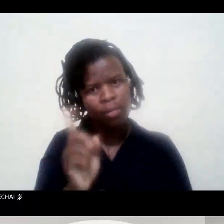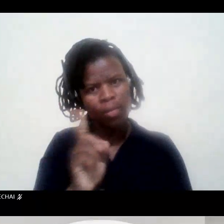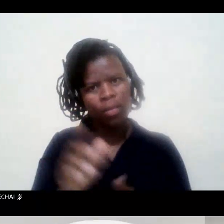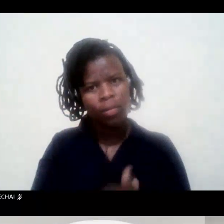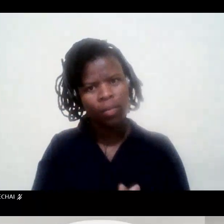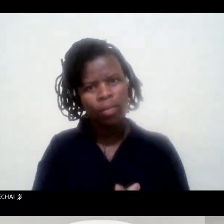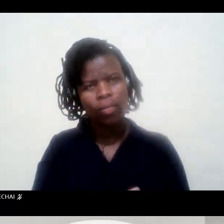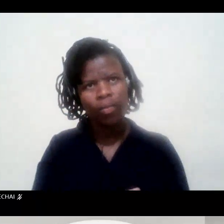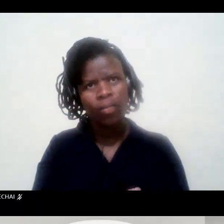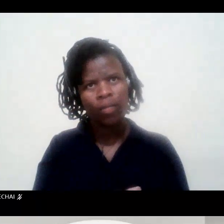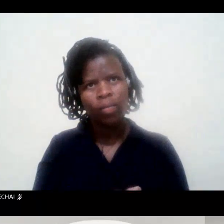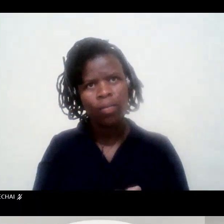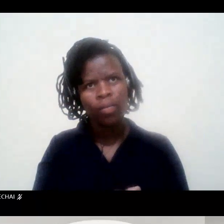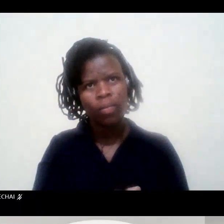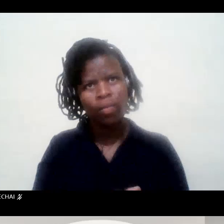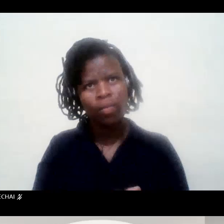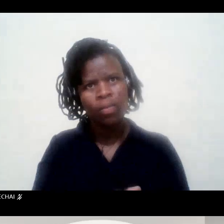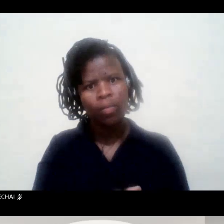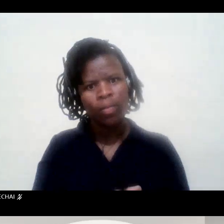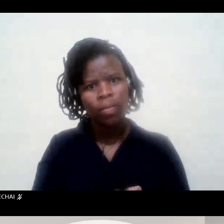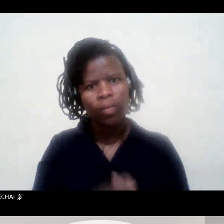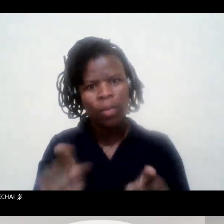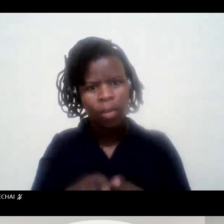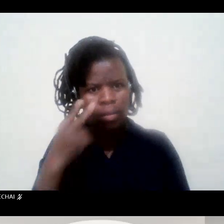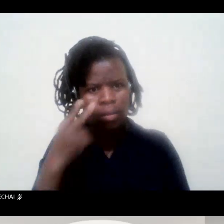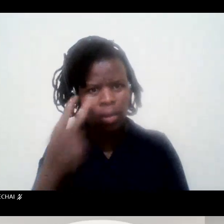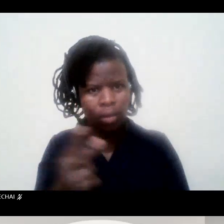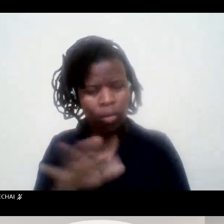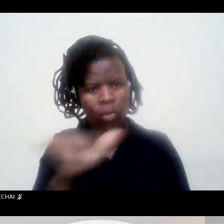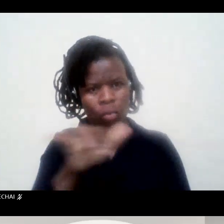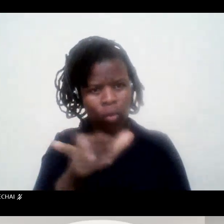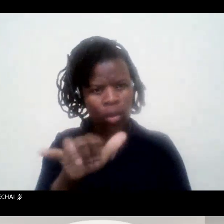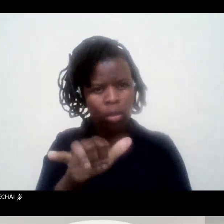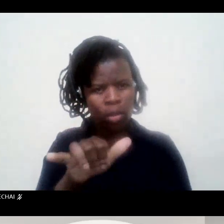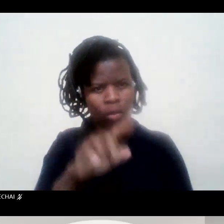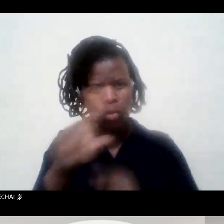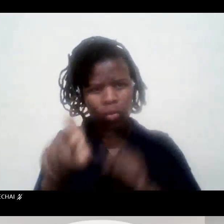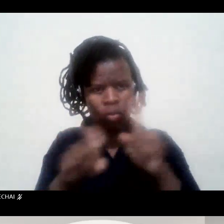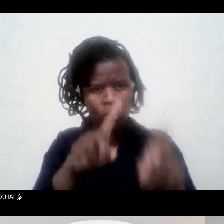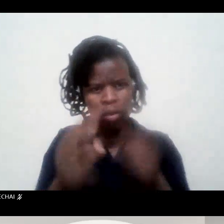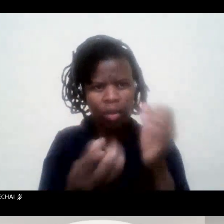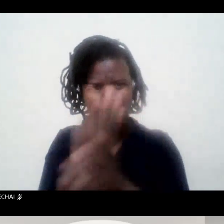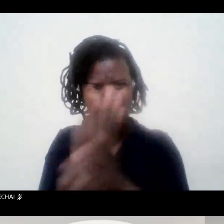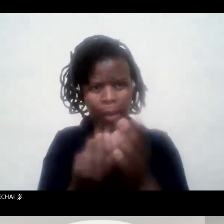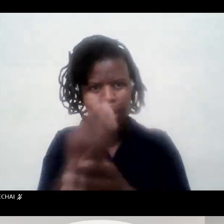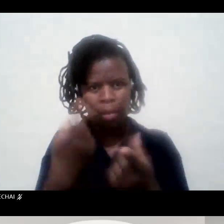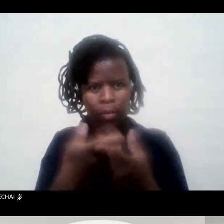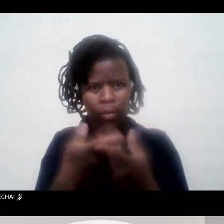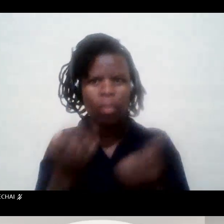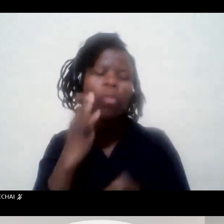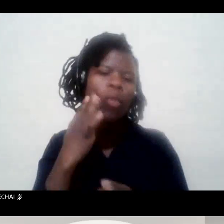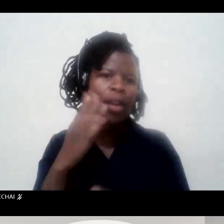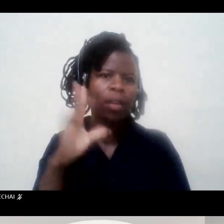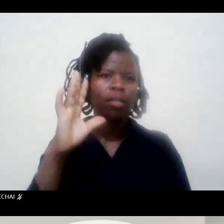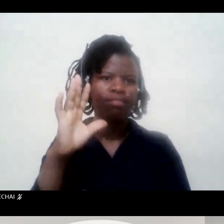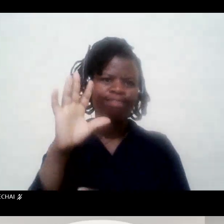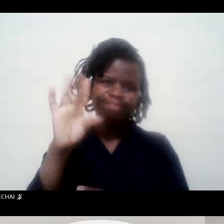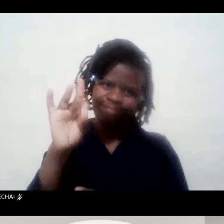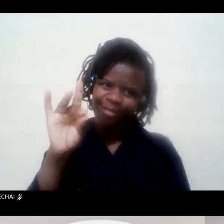at what questions arose from last week, from Tuesday. From Tuesday, the questions you